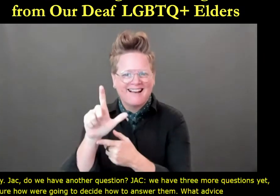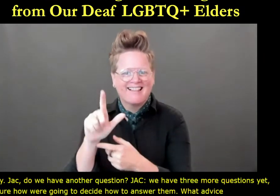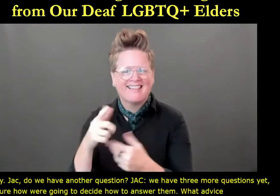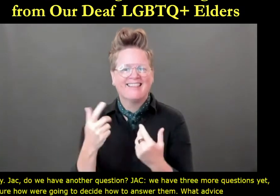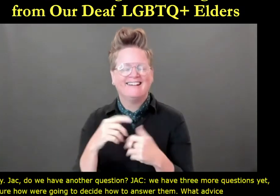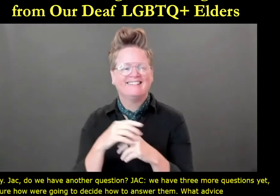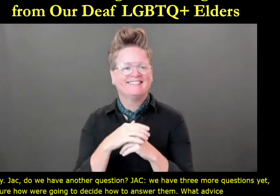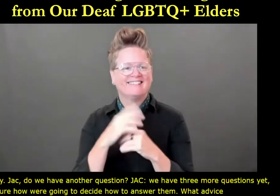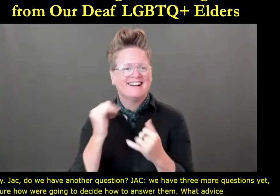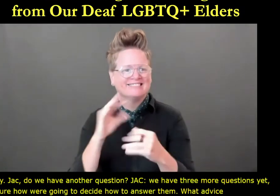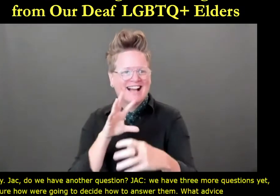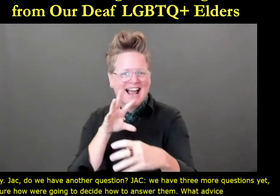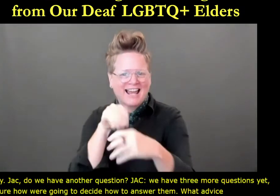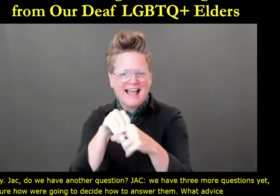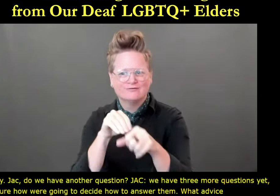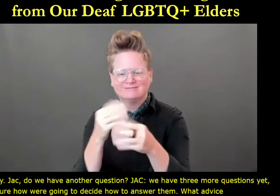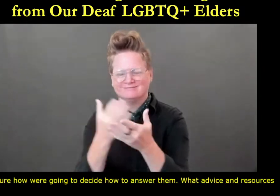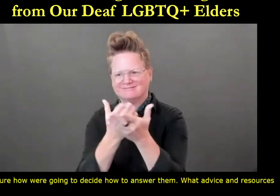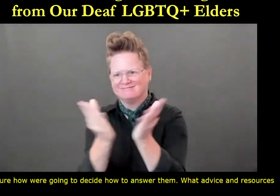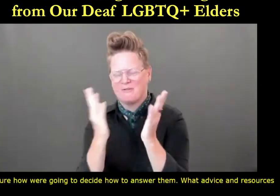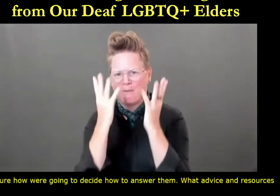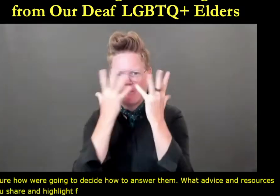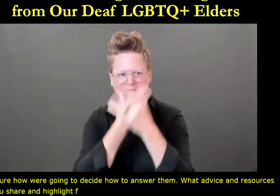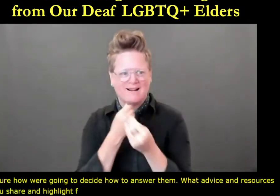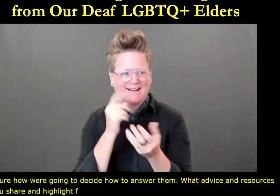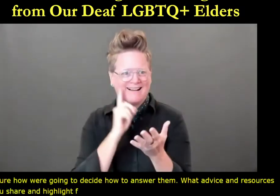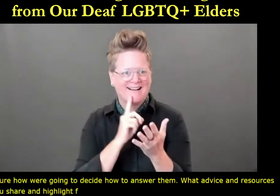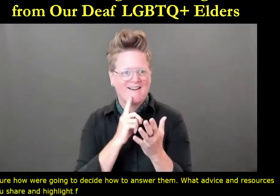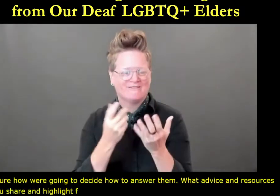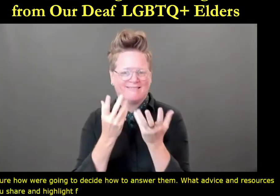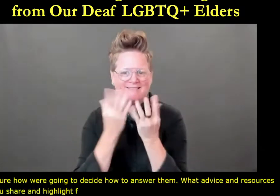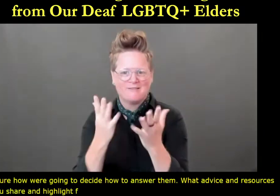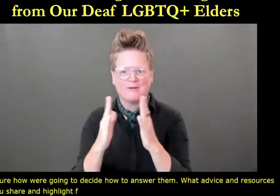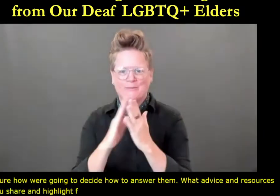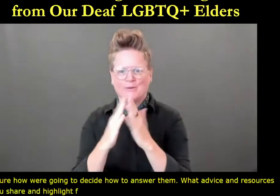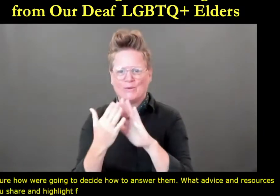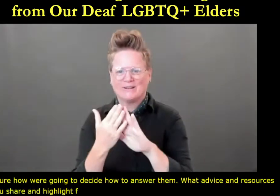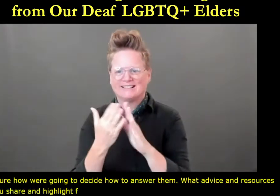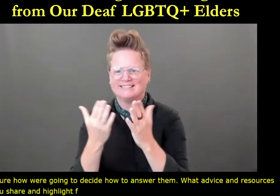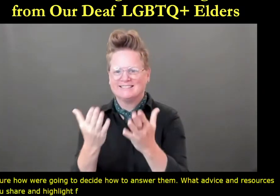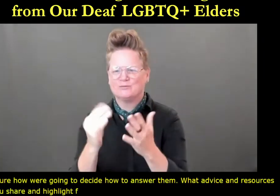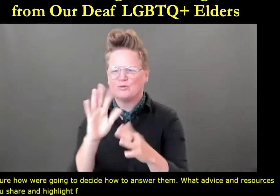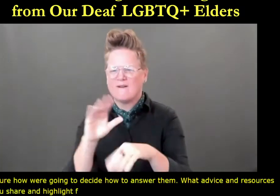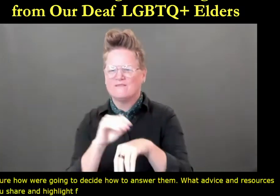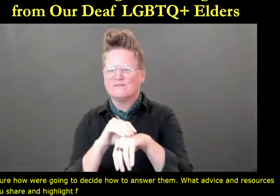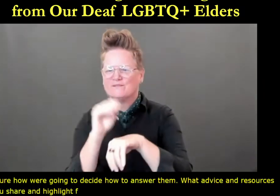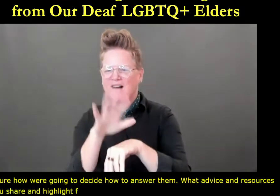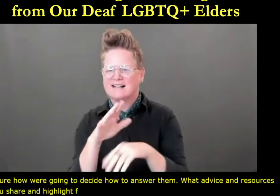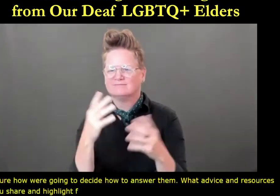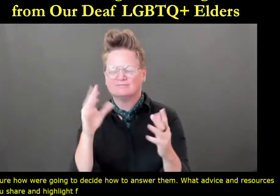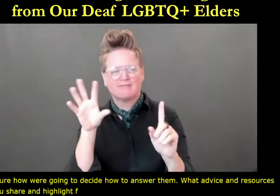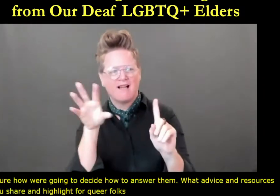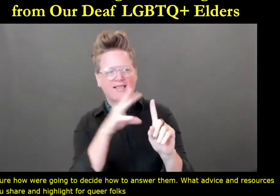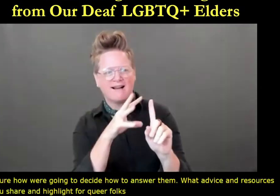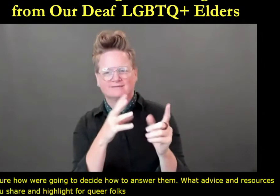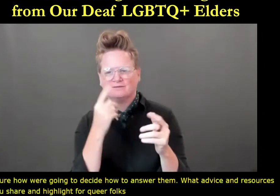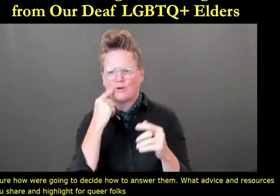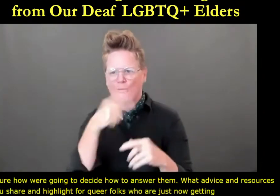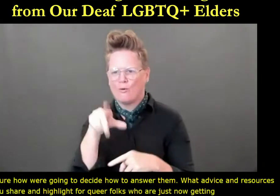folks who are who are now just getting involved with the community and wanting to learn asl what advice would